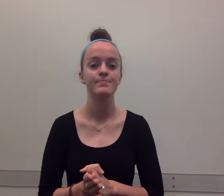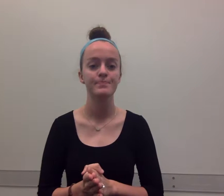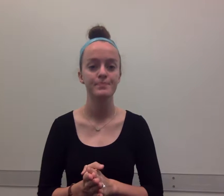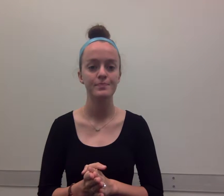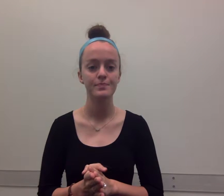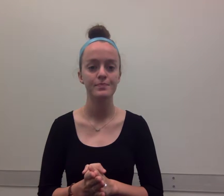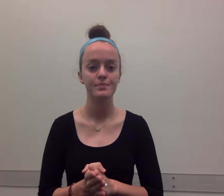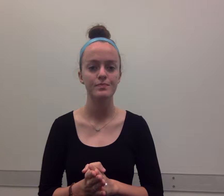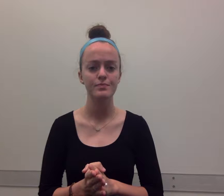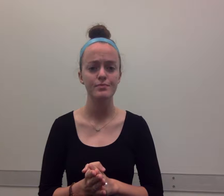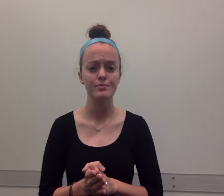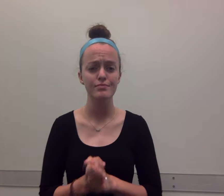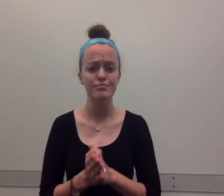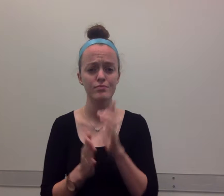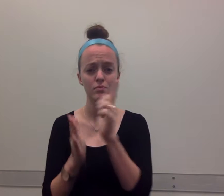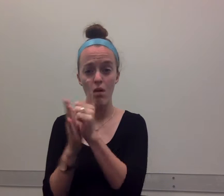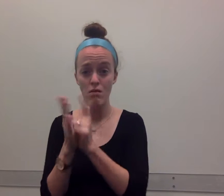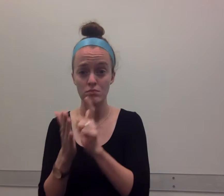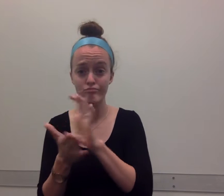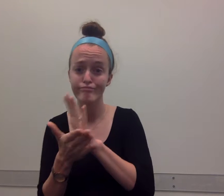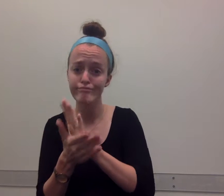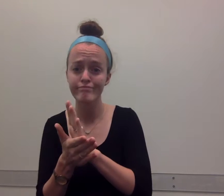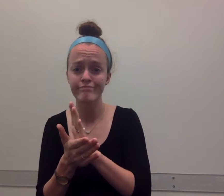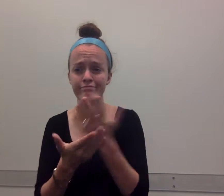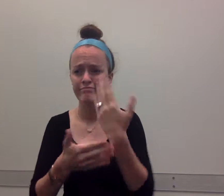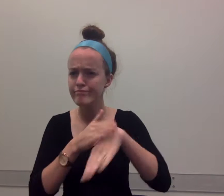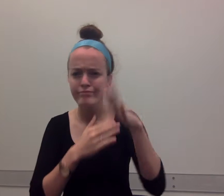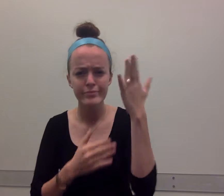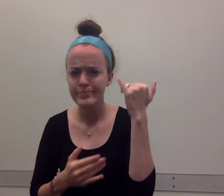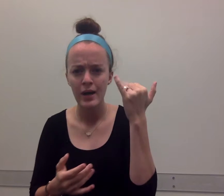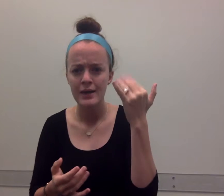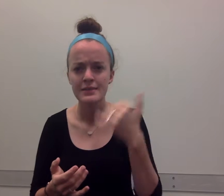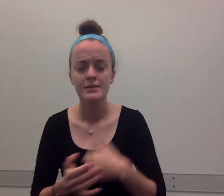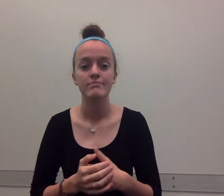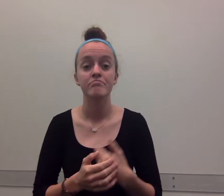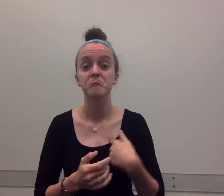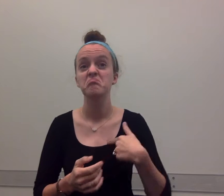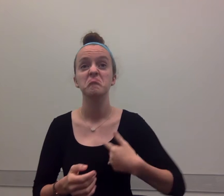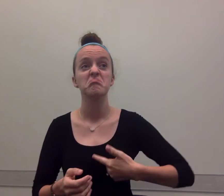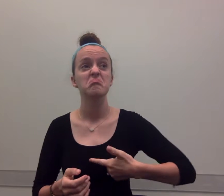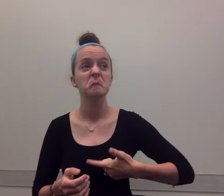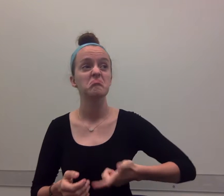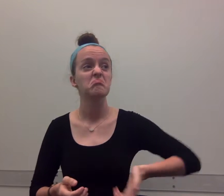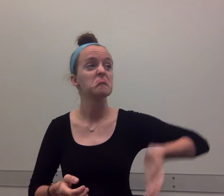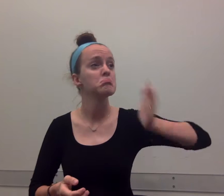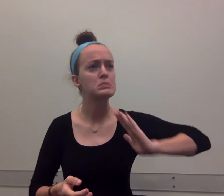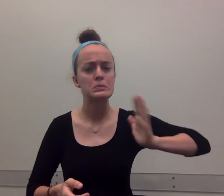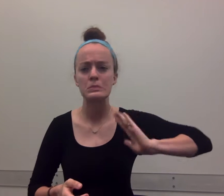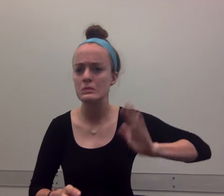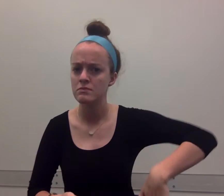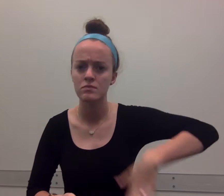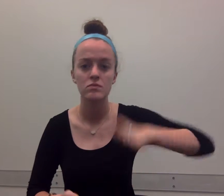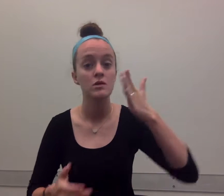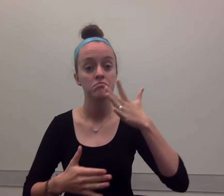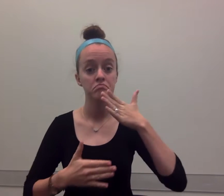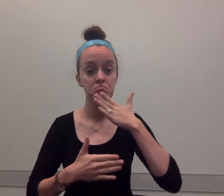Why I wanted to go to law school, it's just something that I've always been interested in, and I enjoy arguments, I enjoy talking